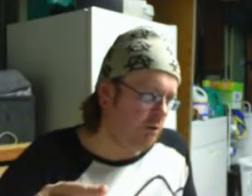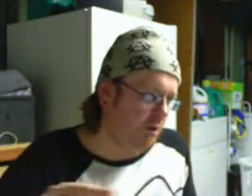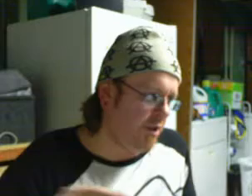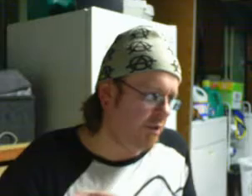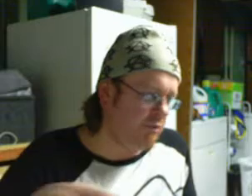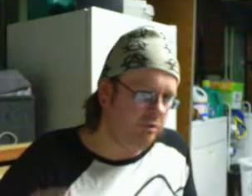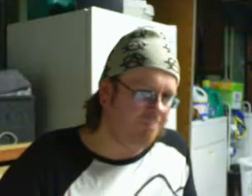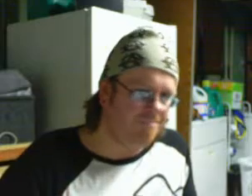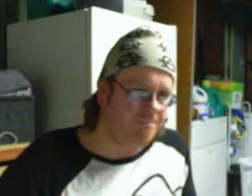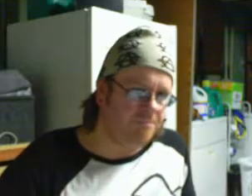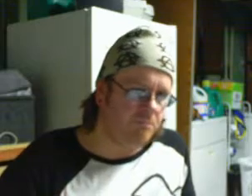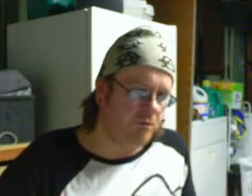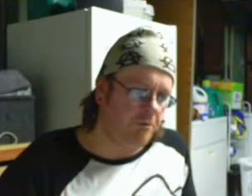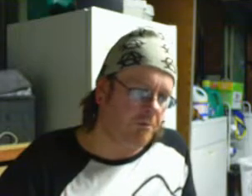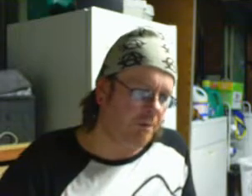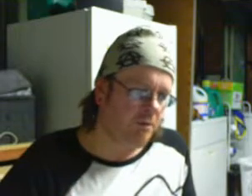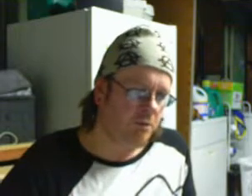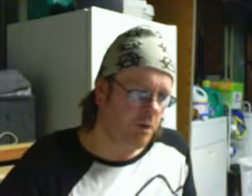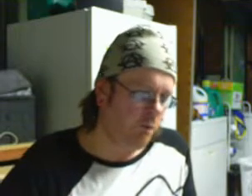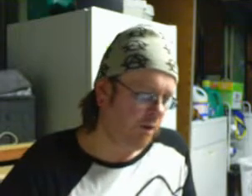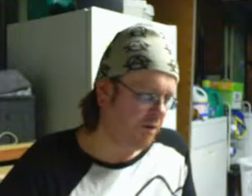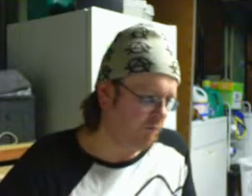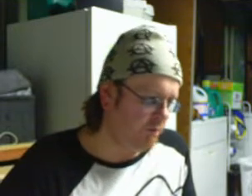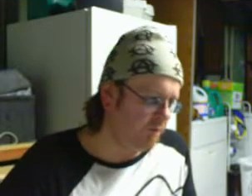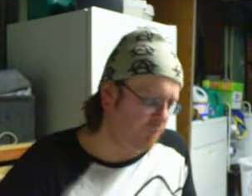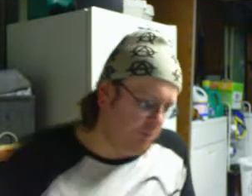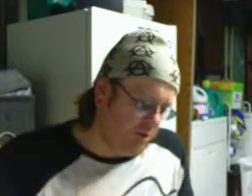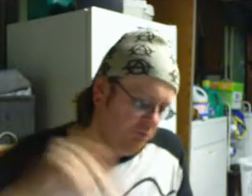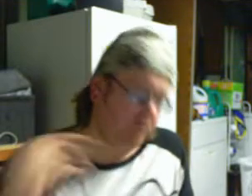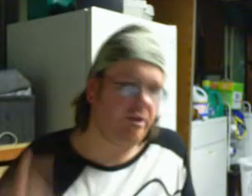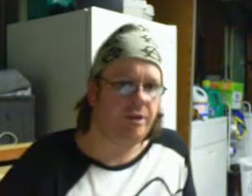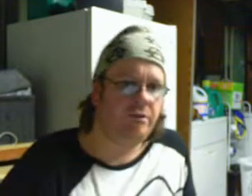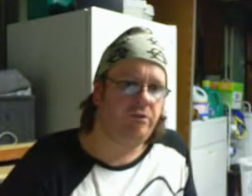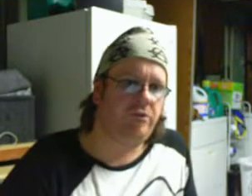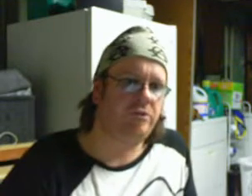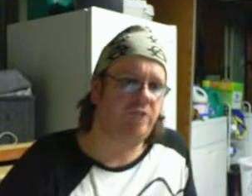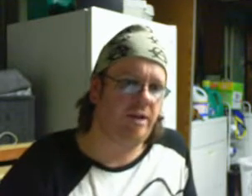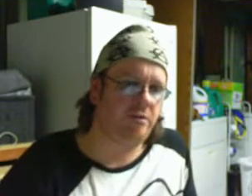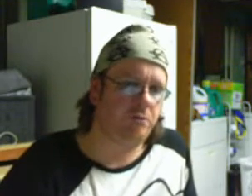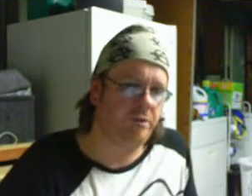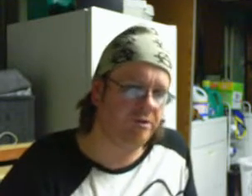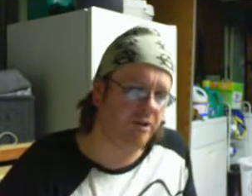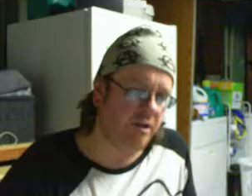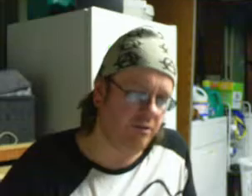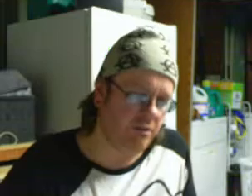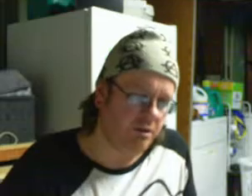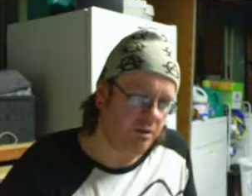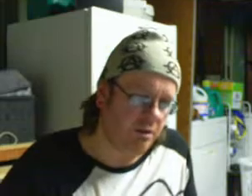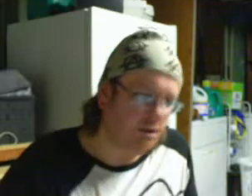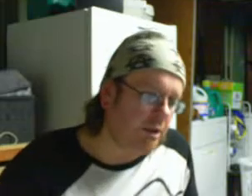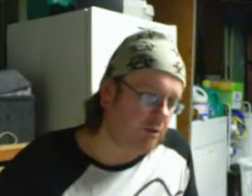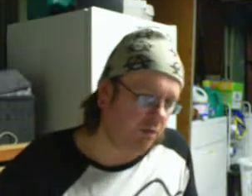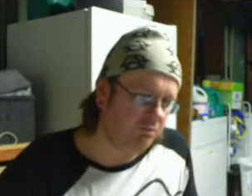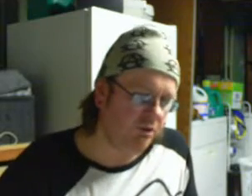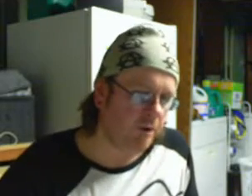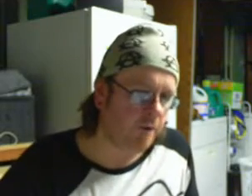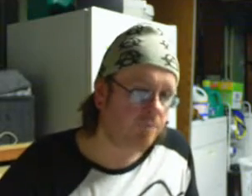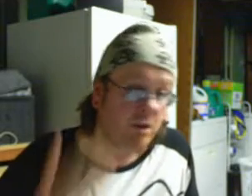and we talked about the whole idea of letting foreign interest in, and this is exactly what he does. He comes in here, he